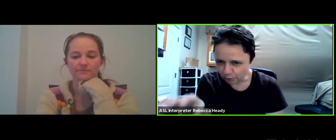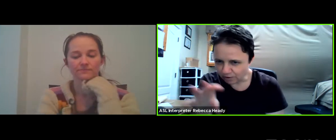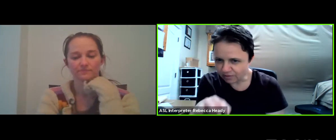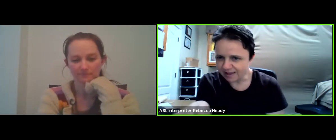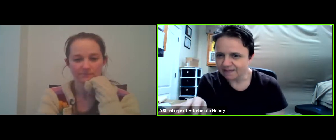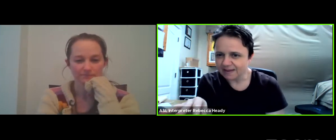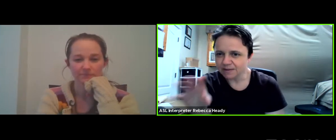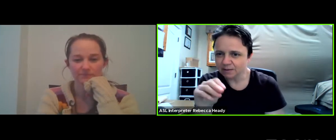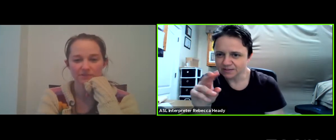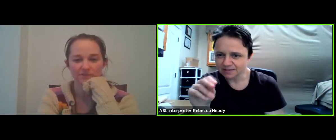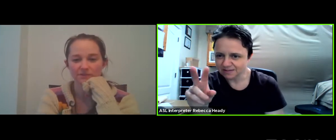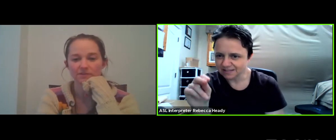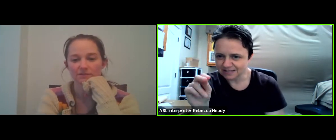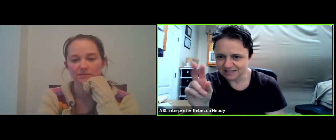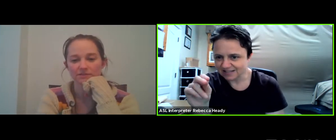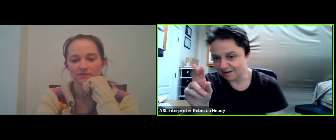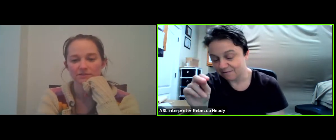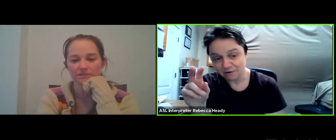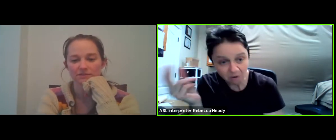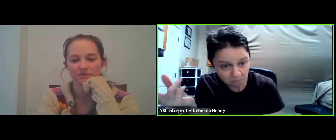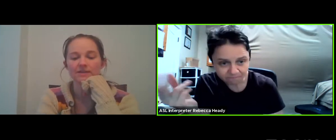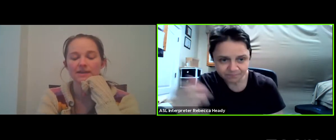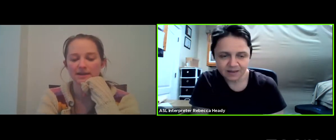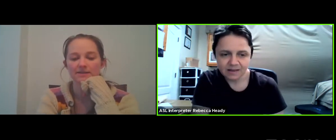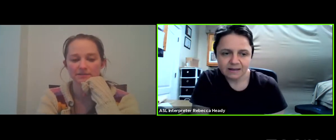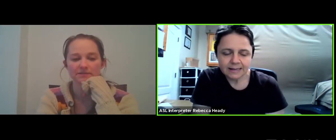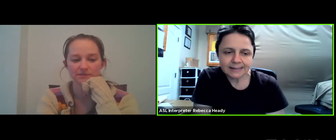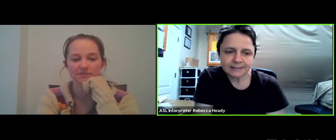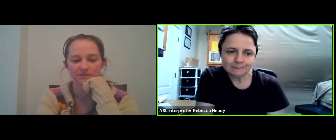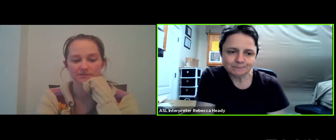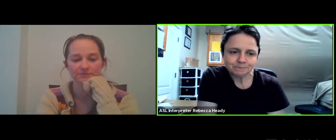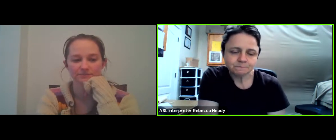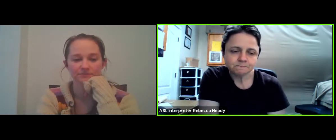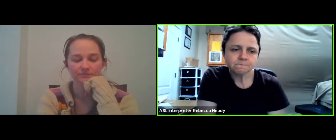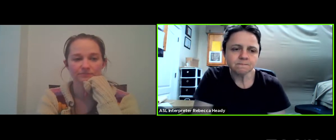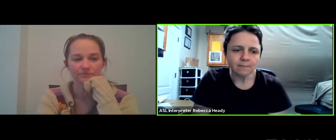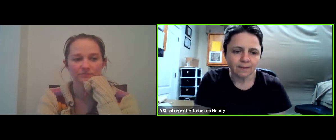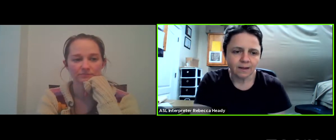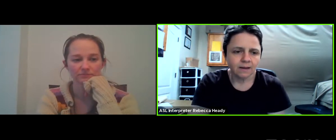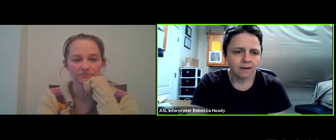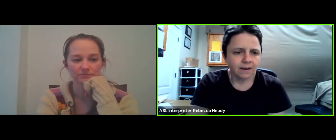almost like a blurred thing, and then it becomes, this is the sign for no. Yeah. And